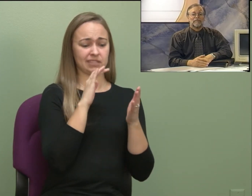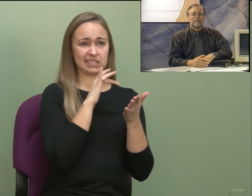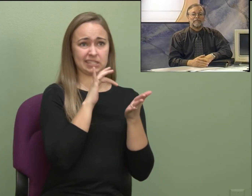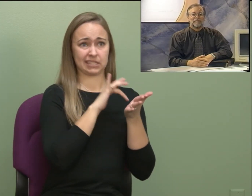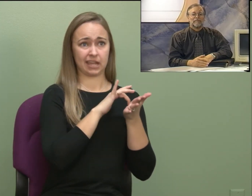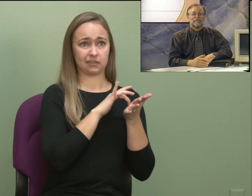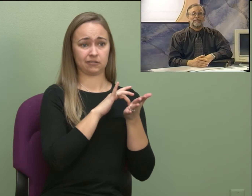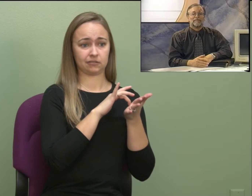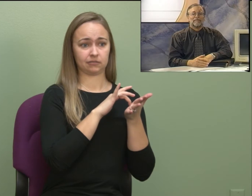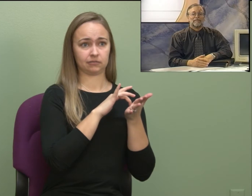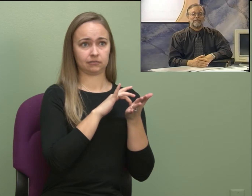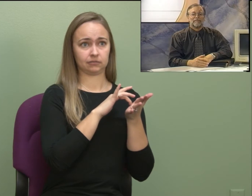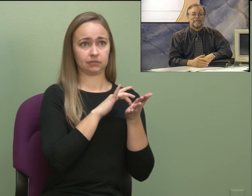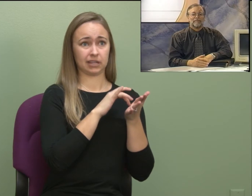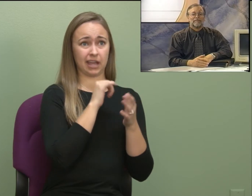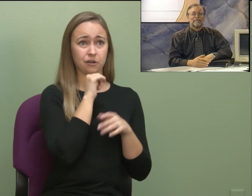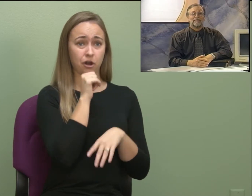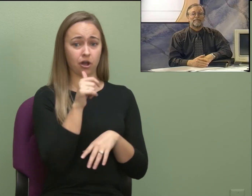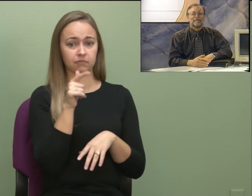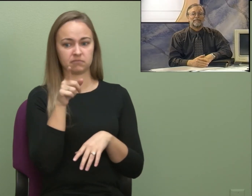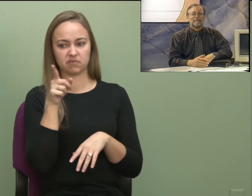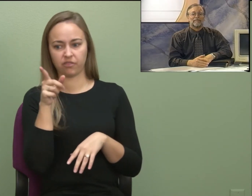it, even though you weren't there in person.